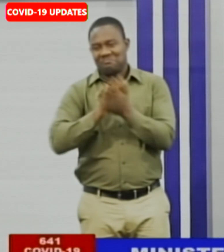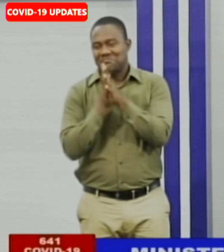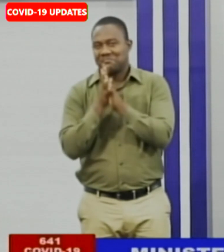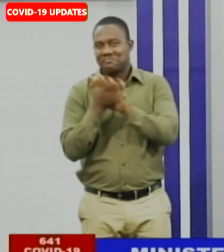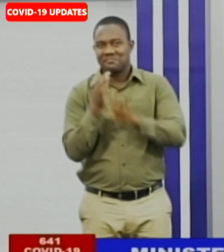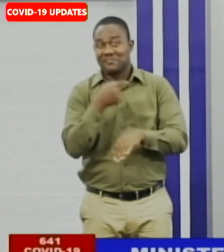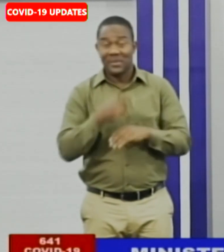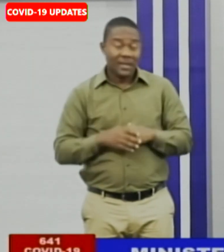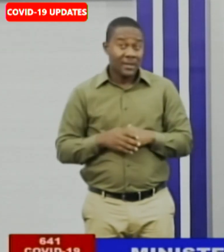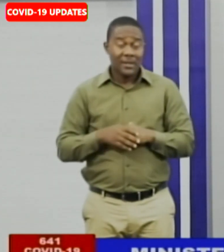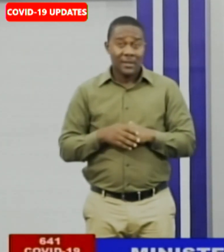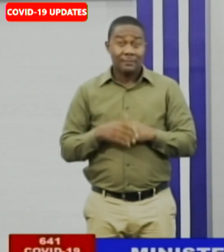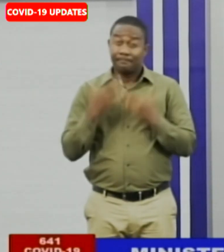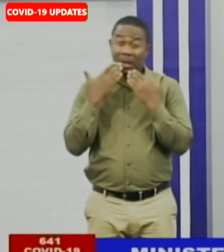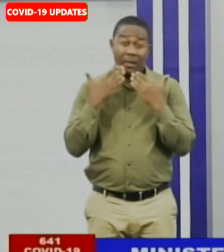Thank you very much.